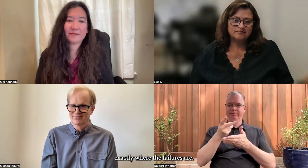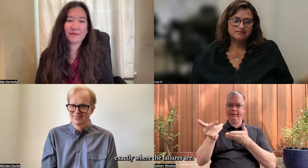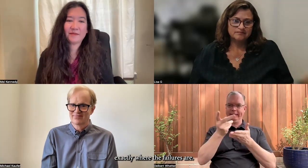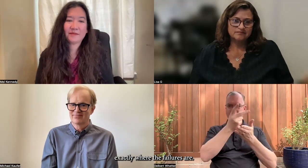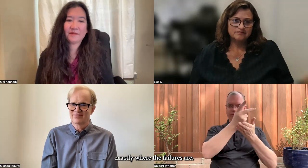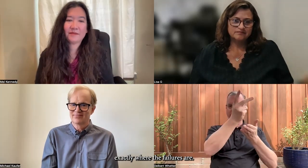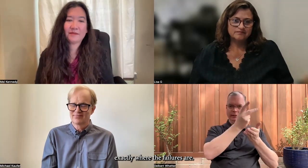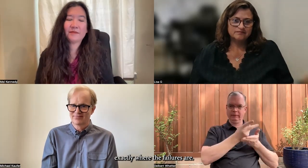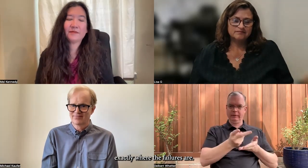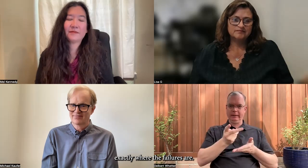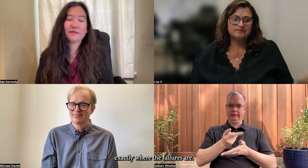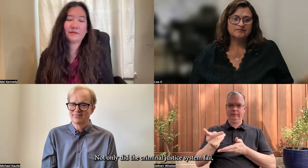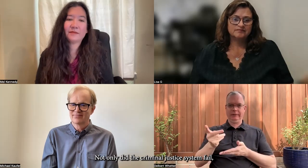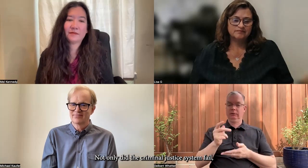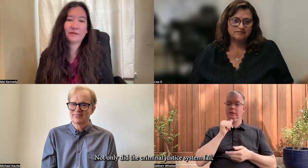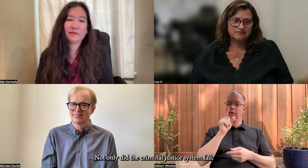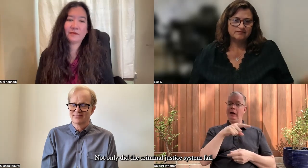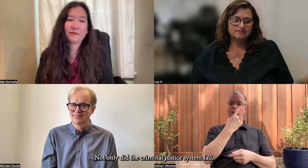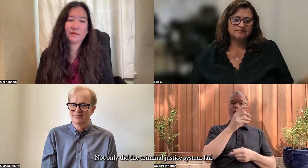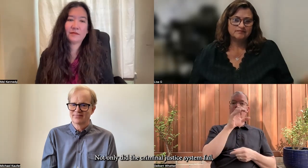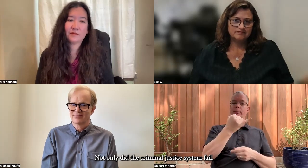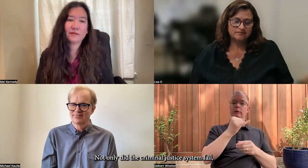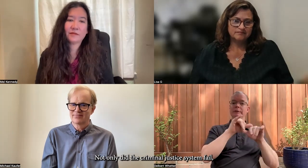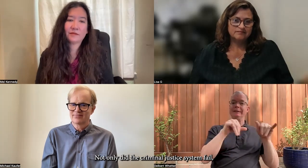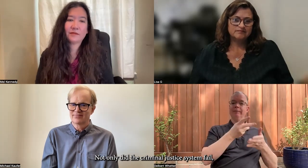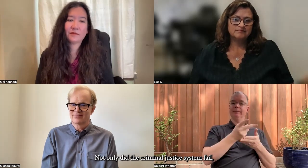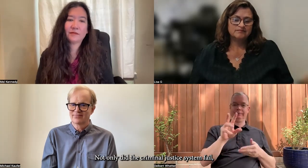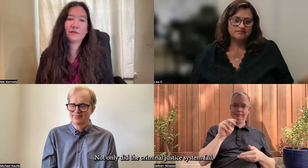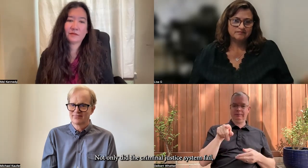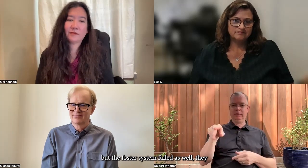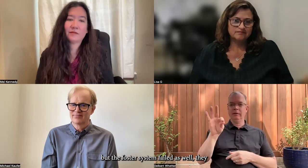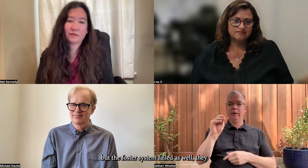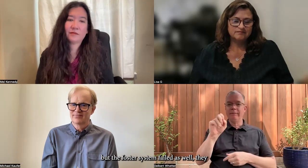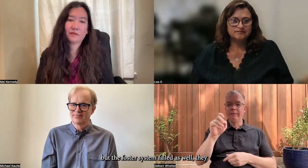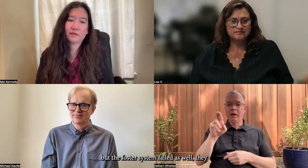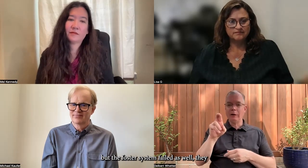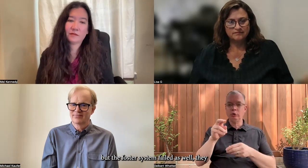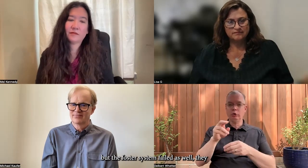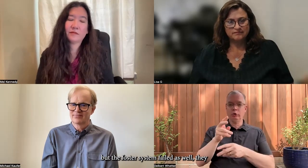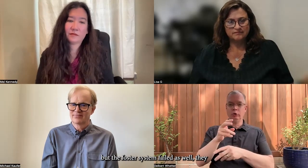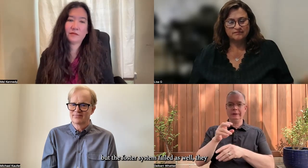are. Not only did the criminal justice system fail, but the foster system failed as